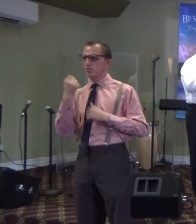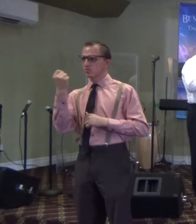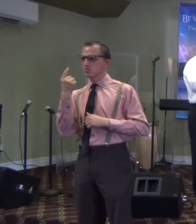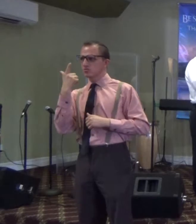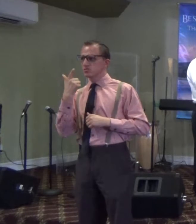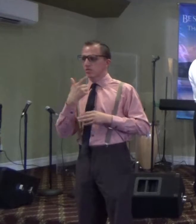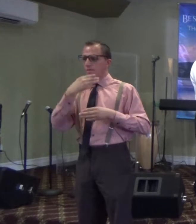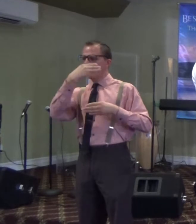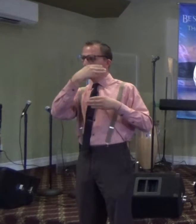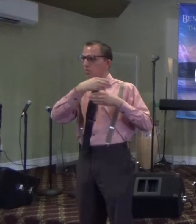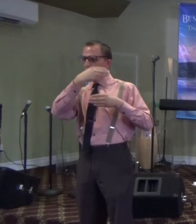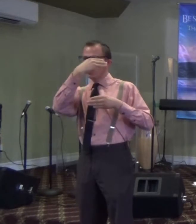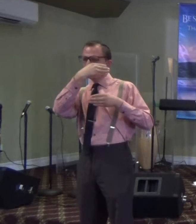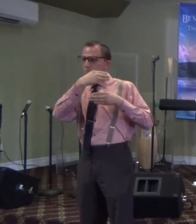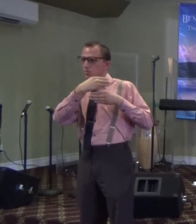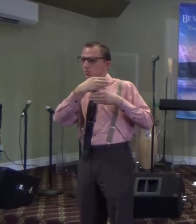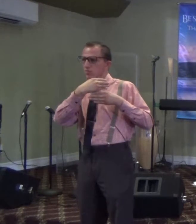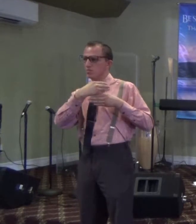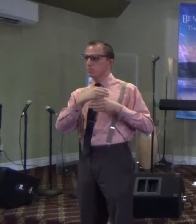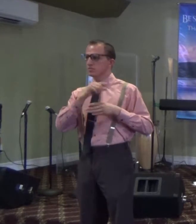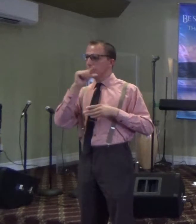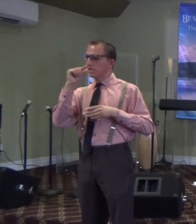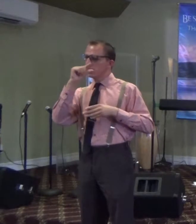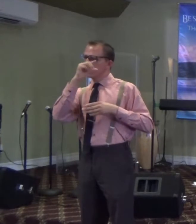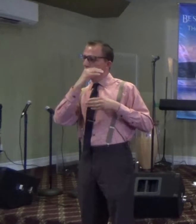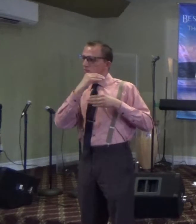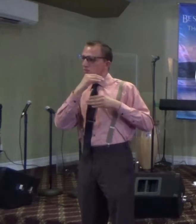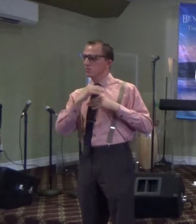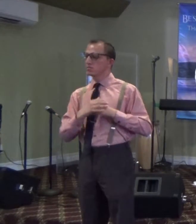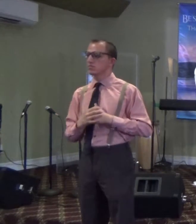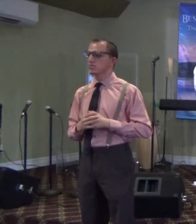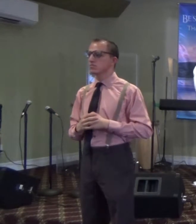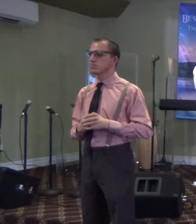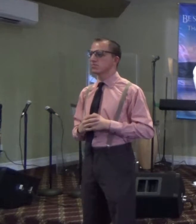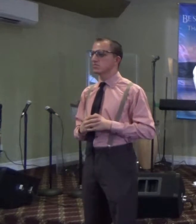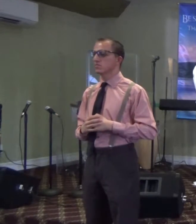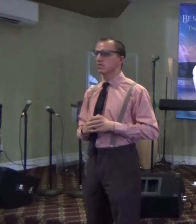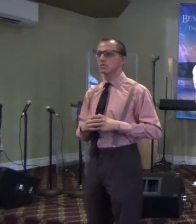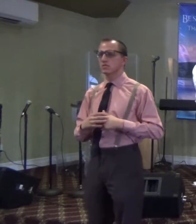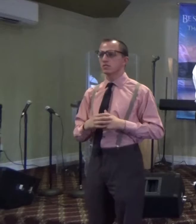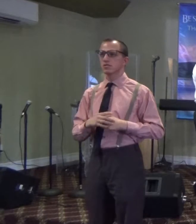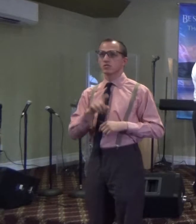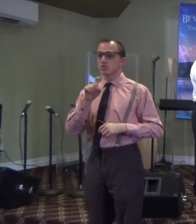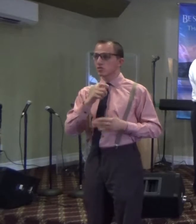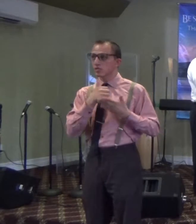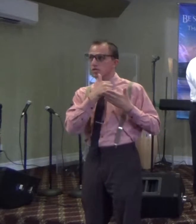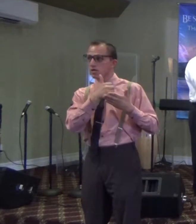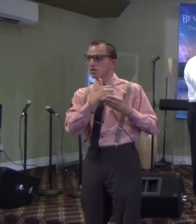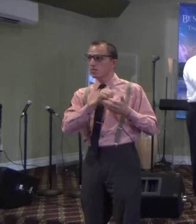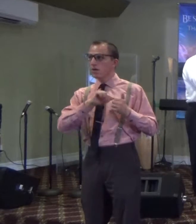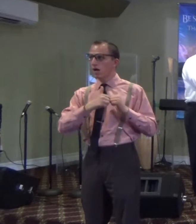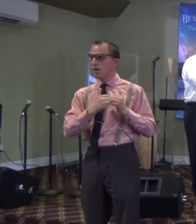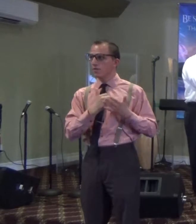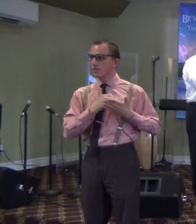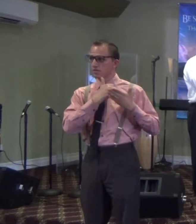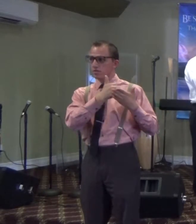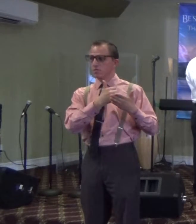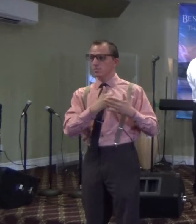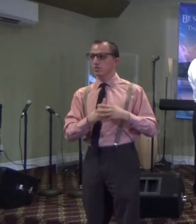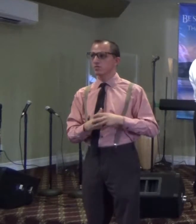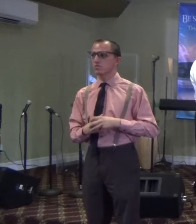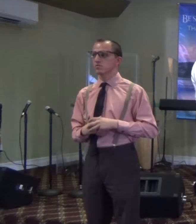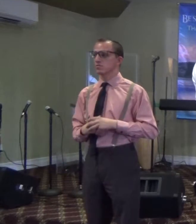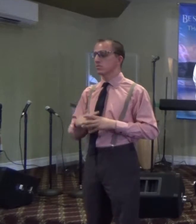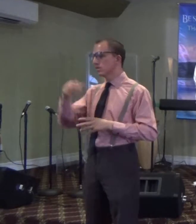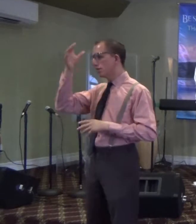bajé un I poco wasn't la exactly ventana. sure. I brought the window down a little bit. Entonces le dije, ¿qué se le I ofrece? said, what do you ¿De need? qué le puedo What ayudar? can I help